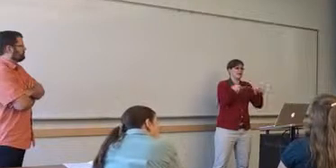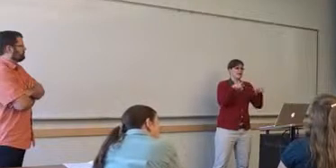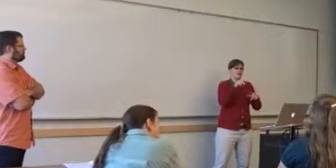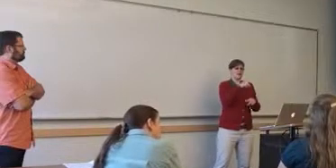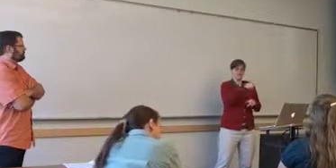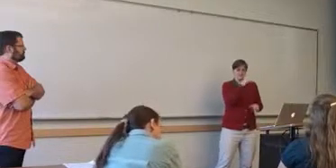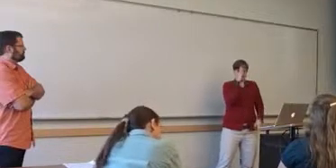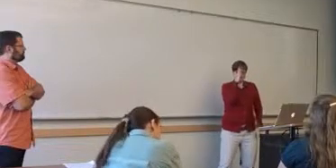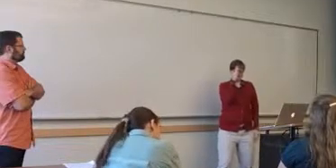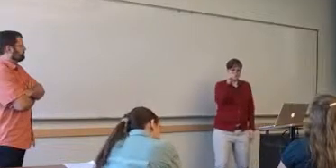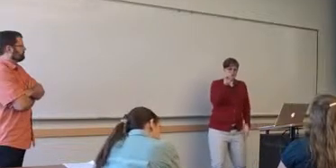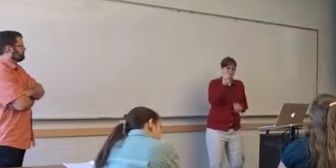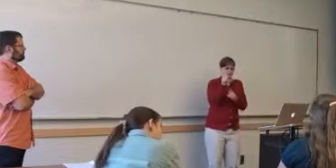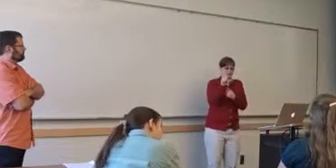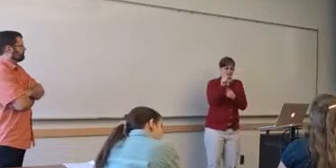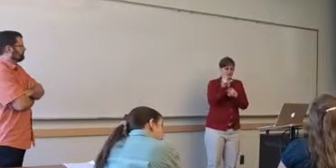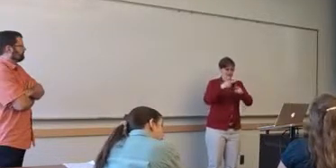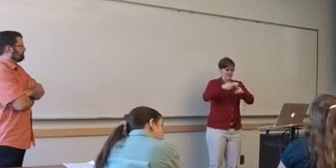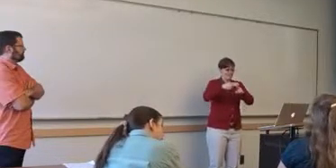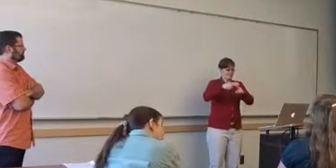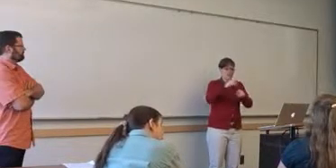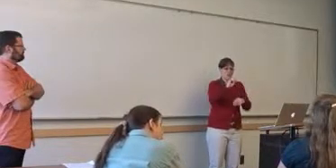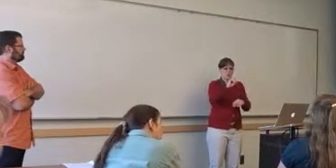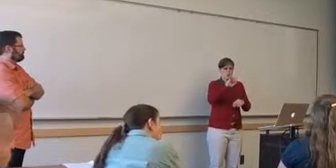And back in the day,